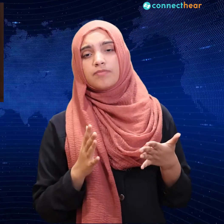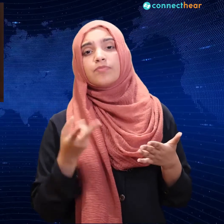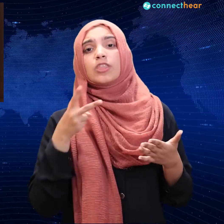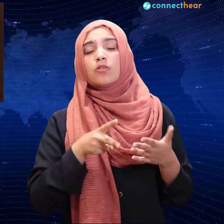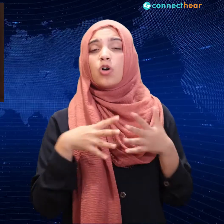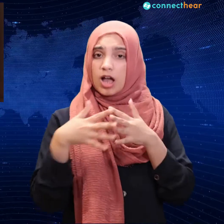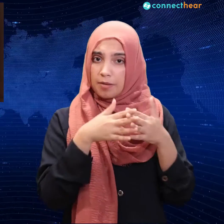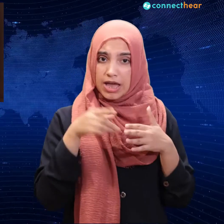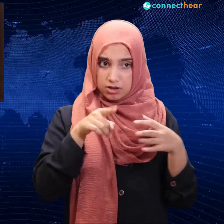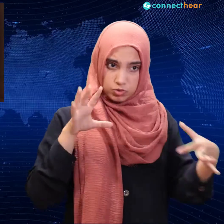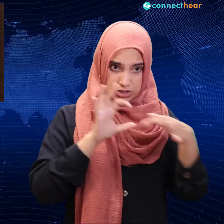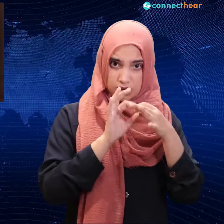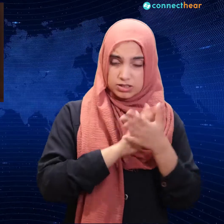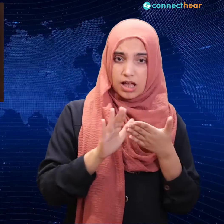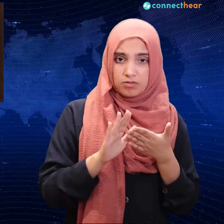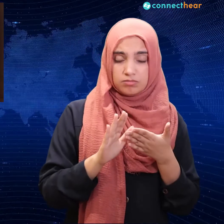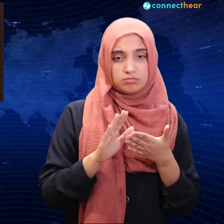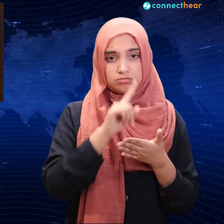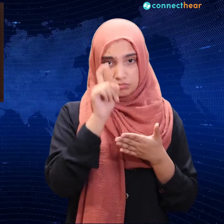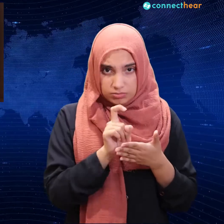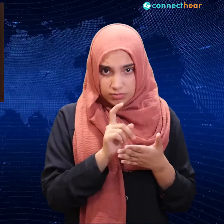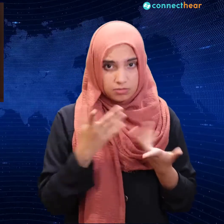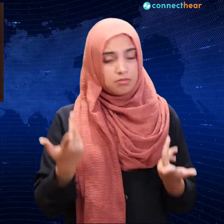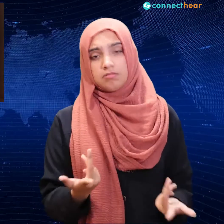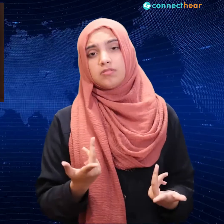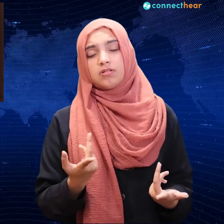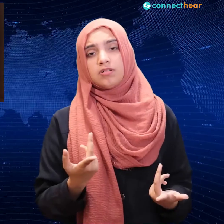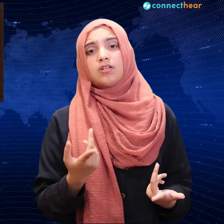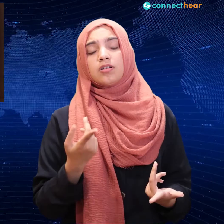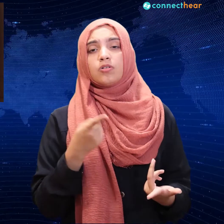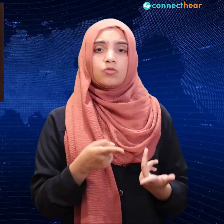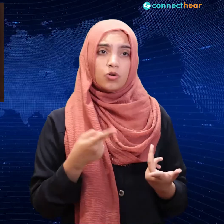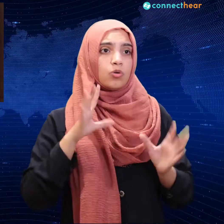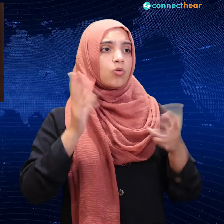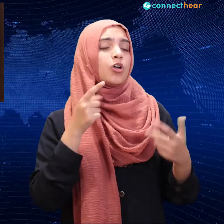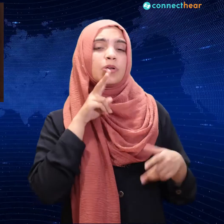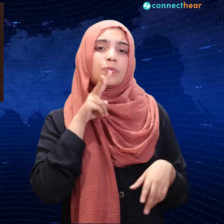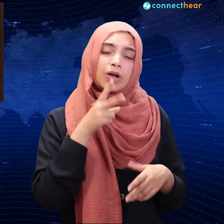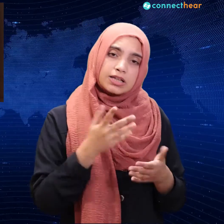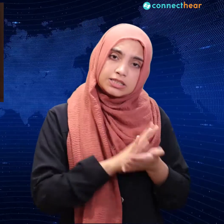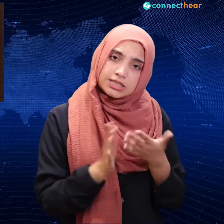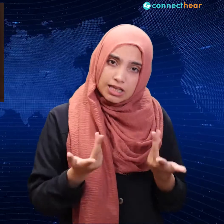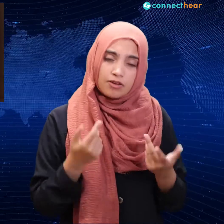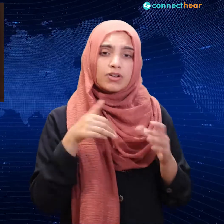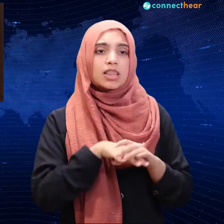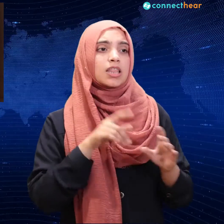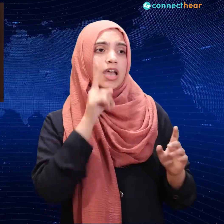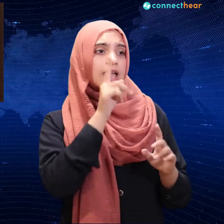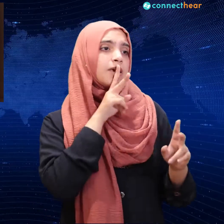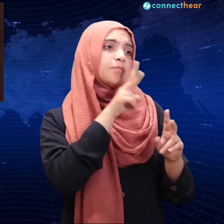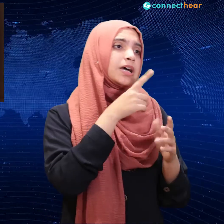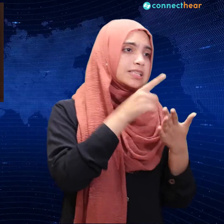US is now, like the US has a relationship with India. You know, not one-dimensional